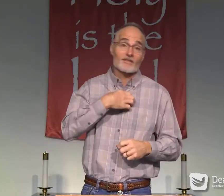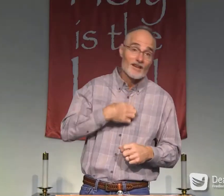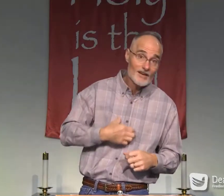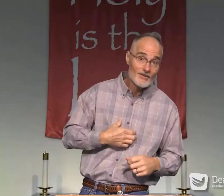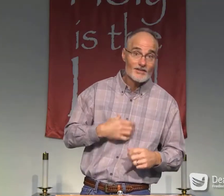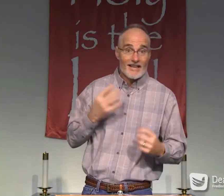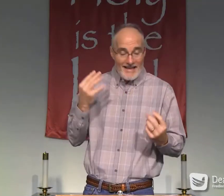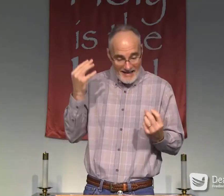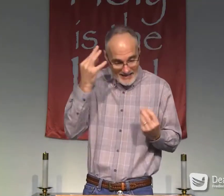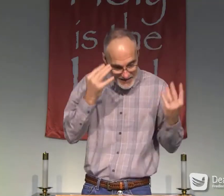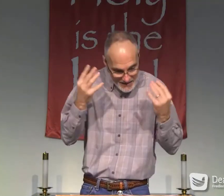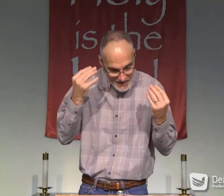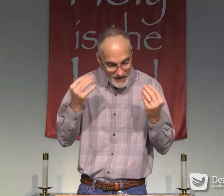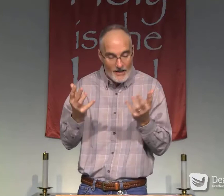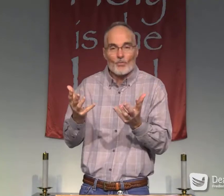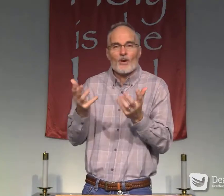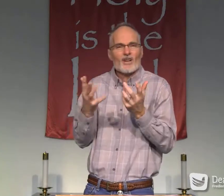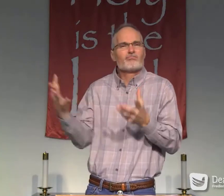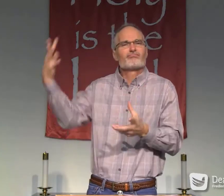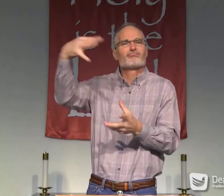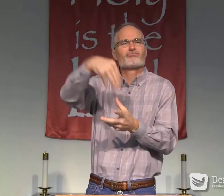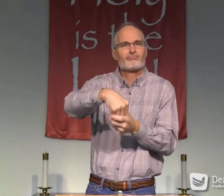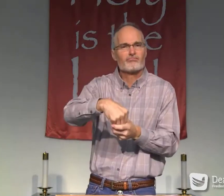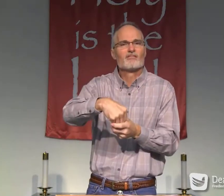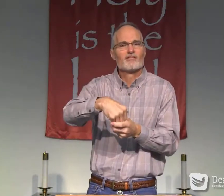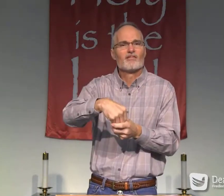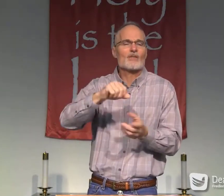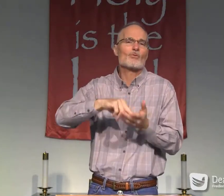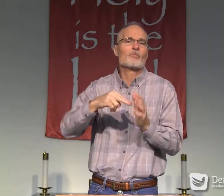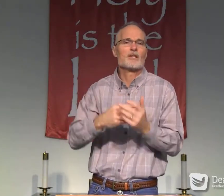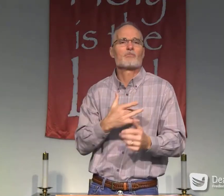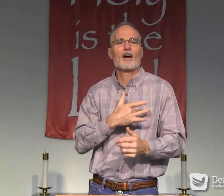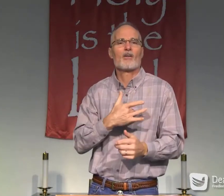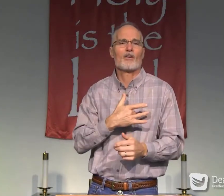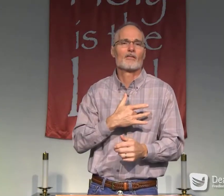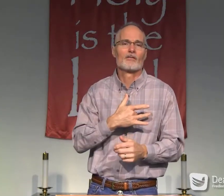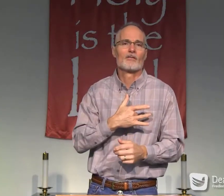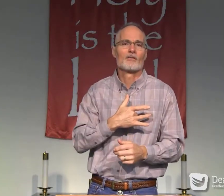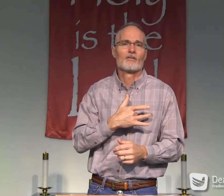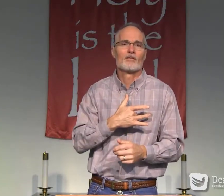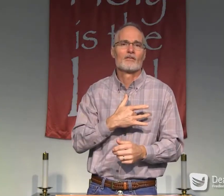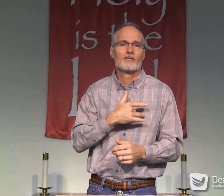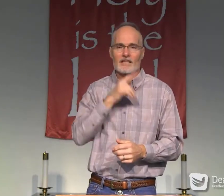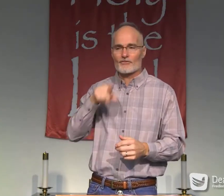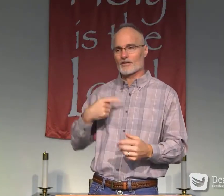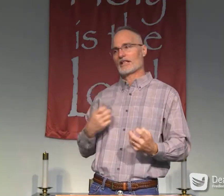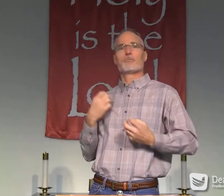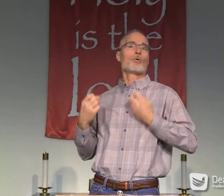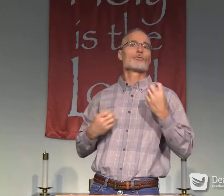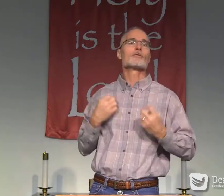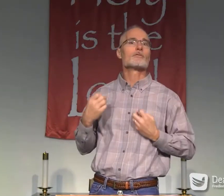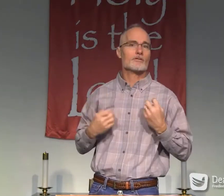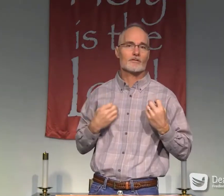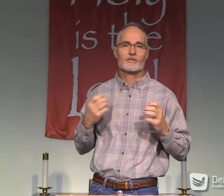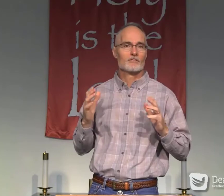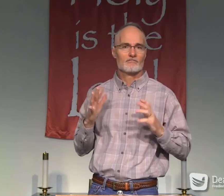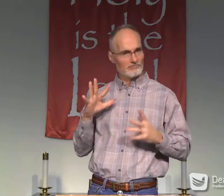it's talking about a person's emotions, desires, all of that. It's not just